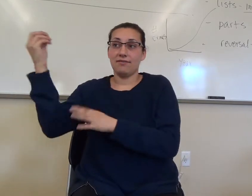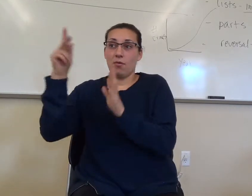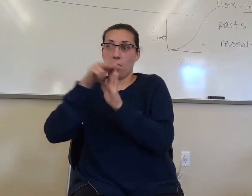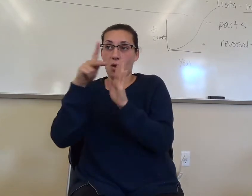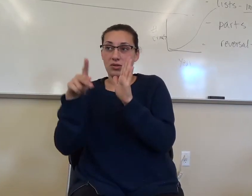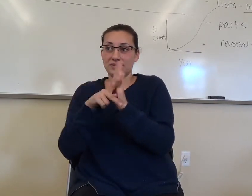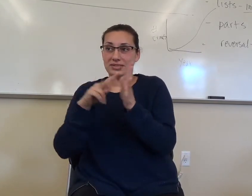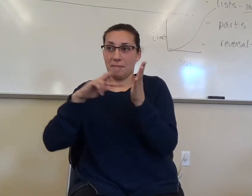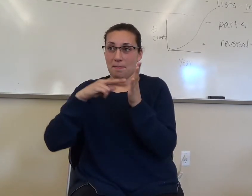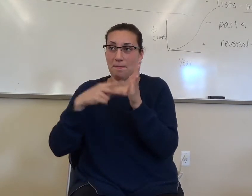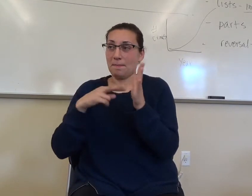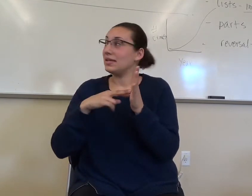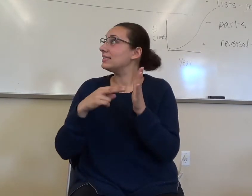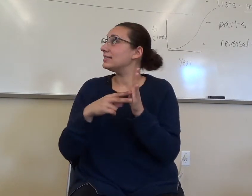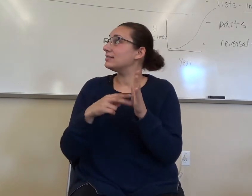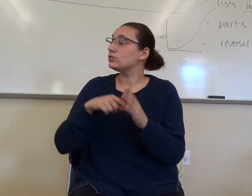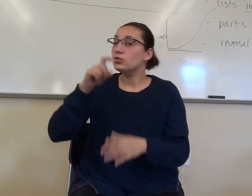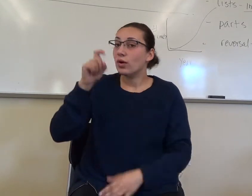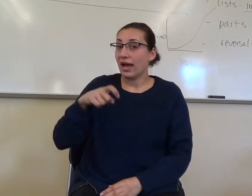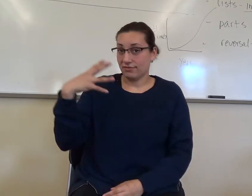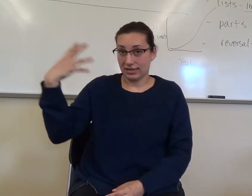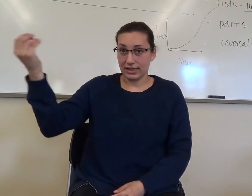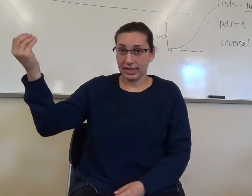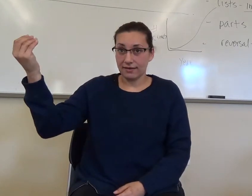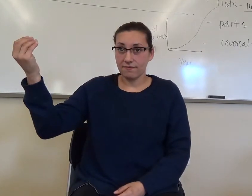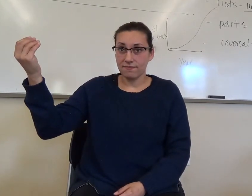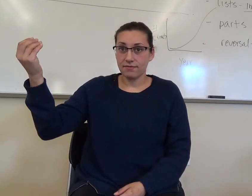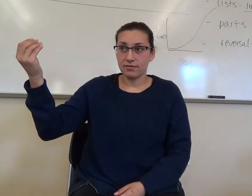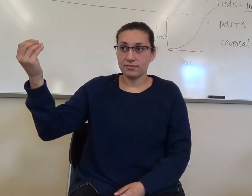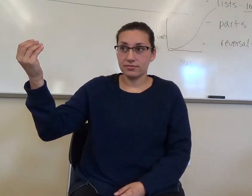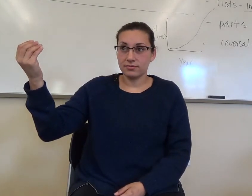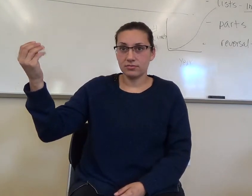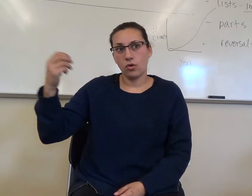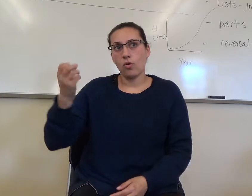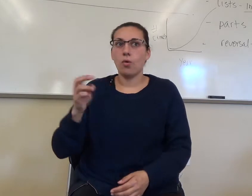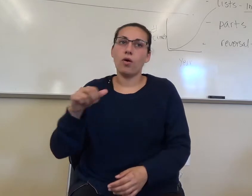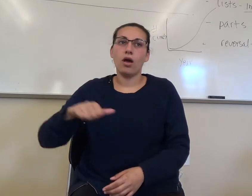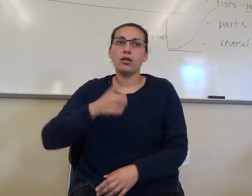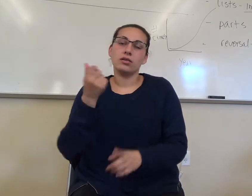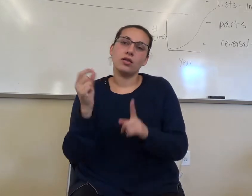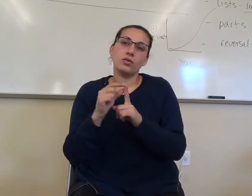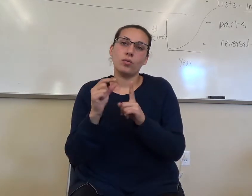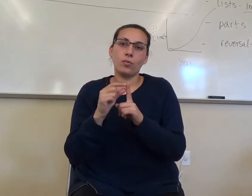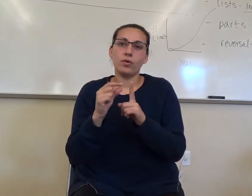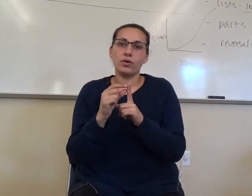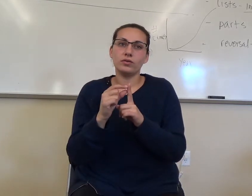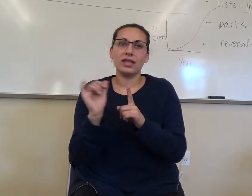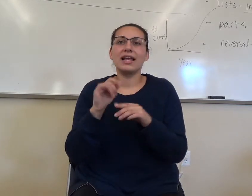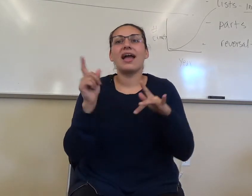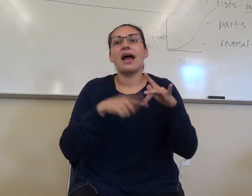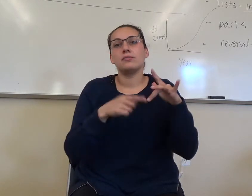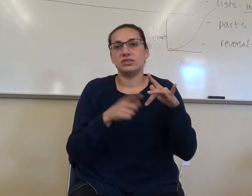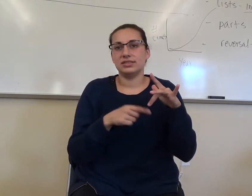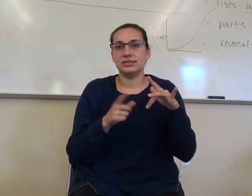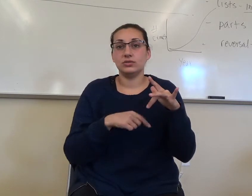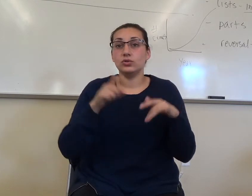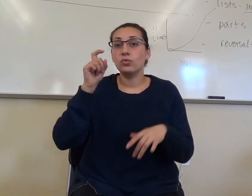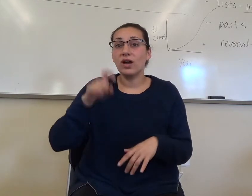to take leave, which is another word in a company for an absence. You have to have an